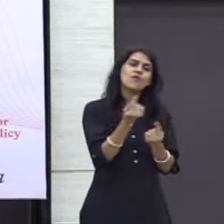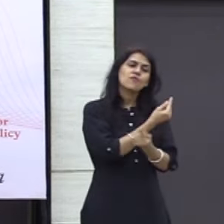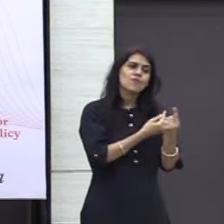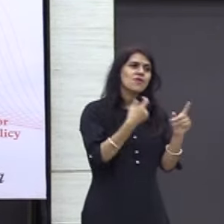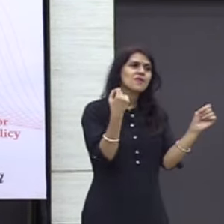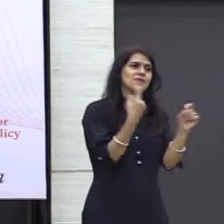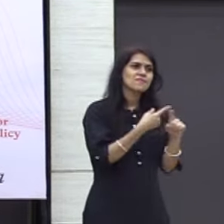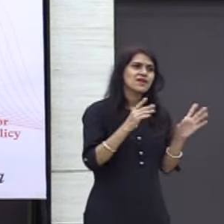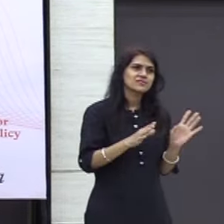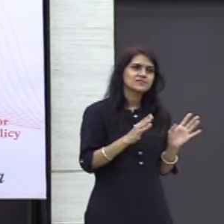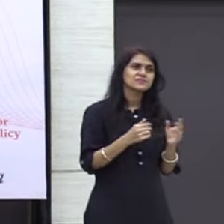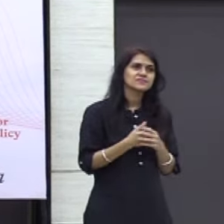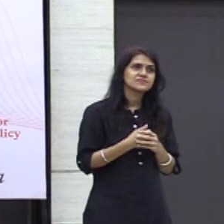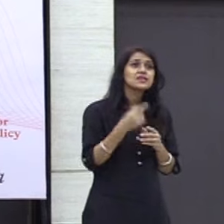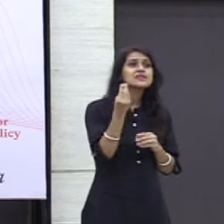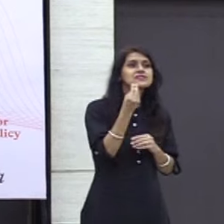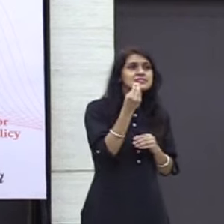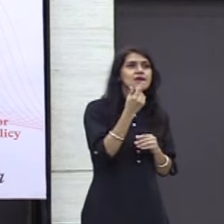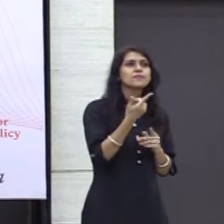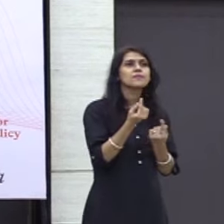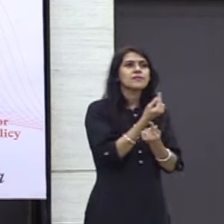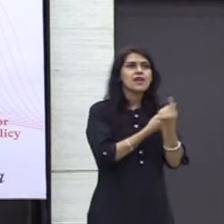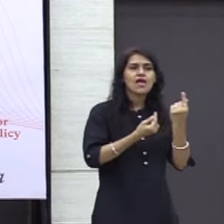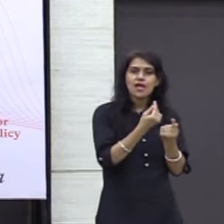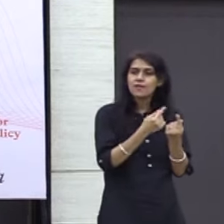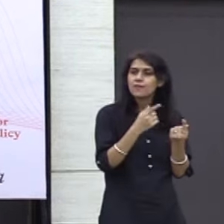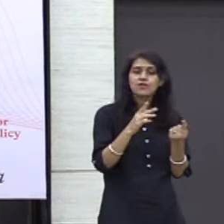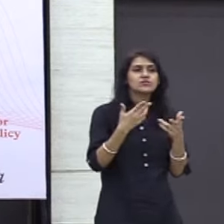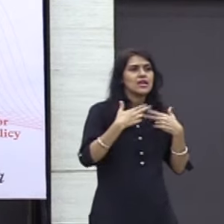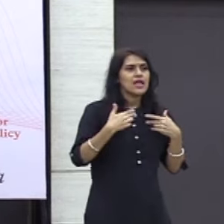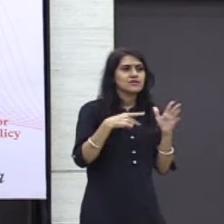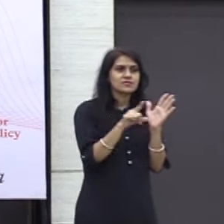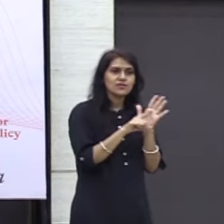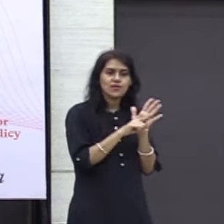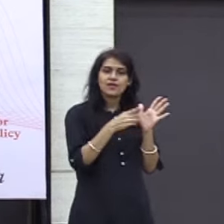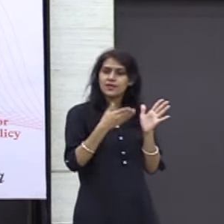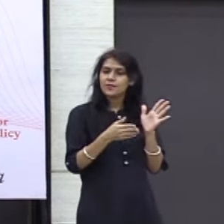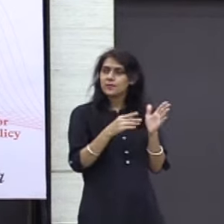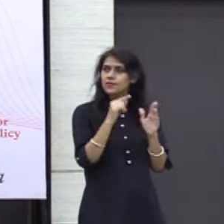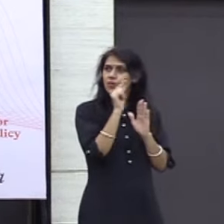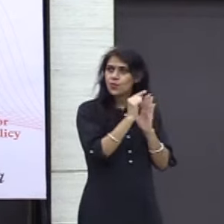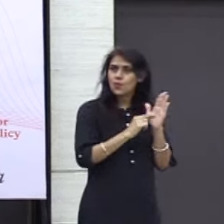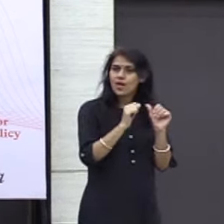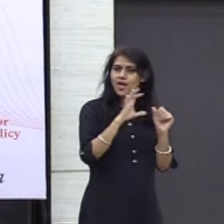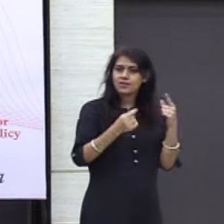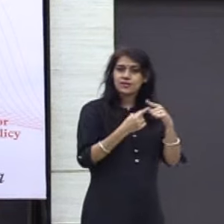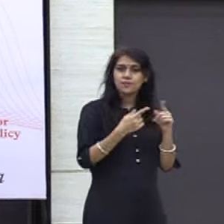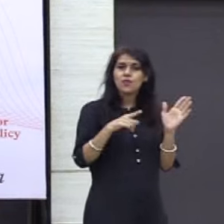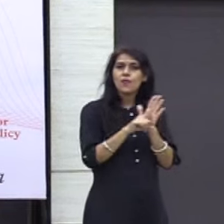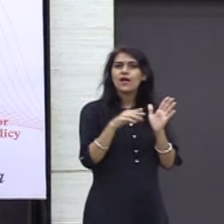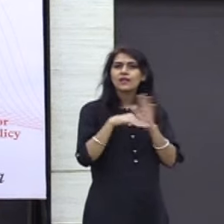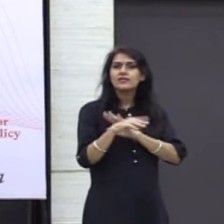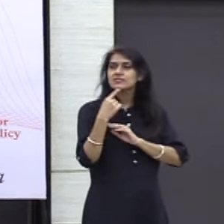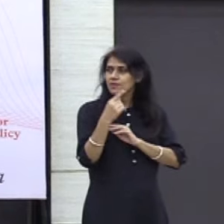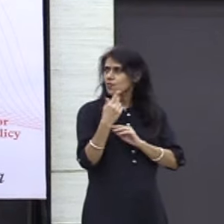non-aligned, some of these legislations that you talked about, the UAPA, for example, the NDPS Act, I mean, these are legislations that have been